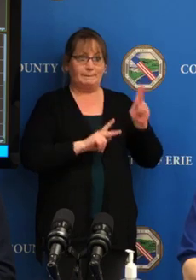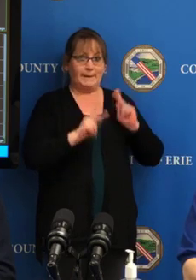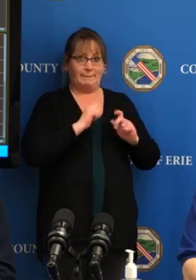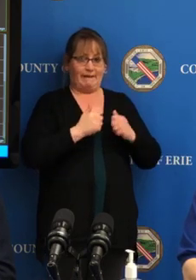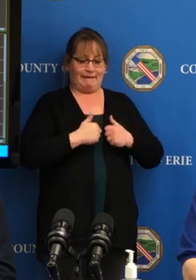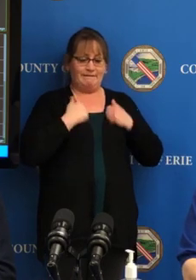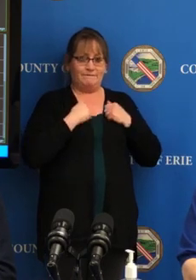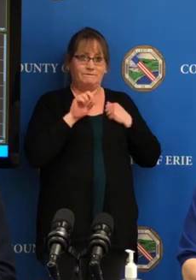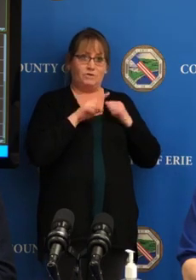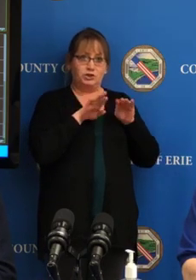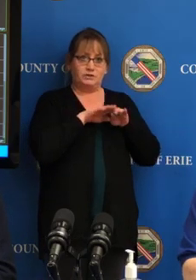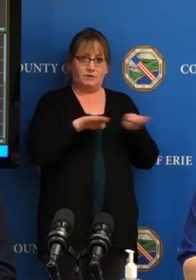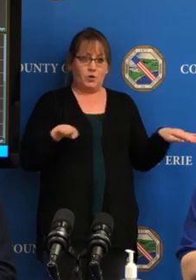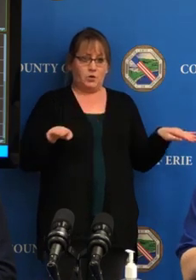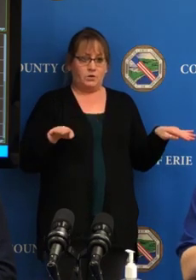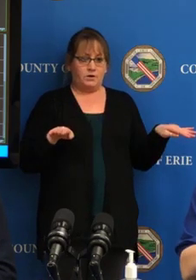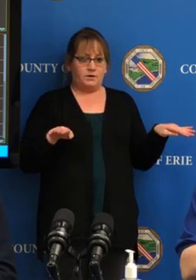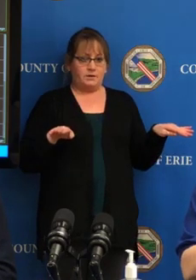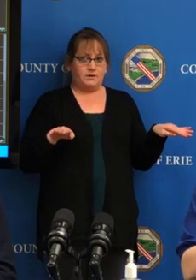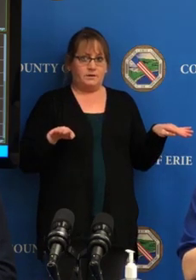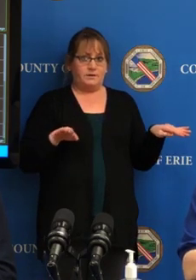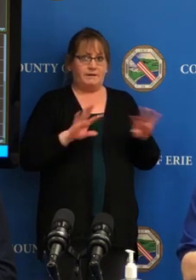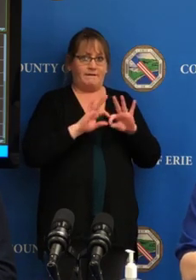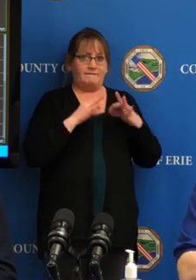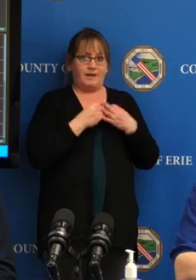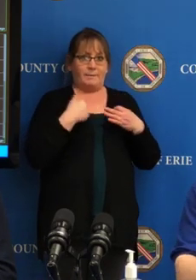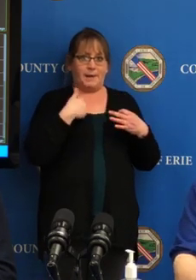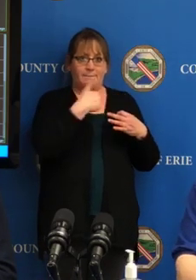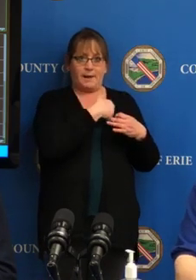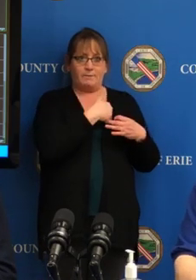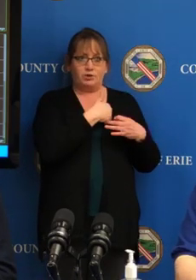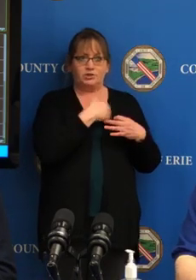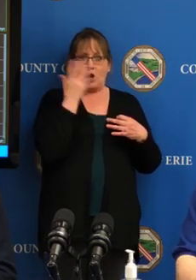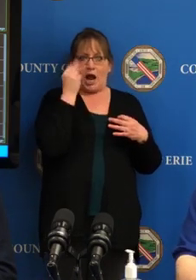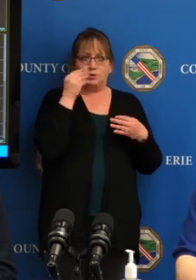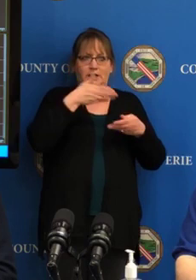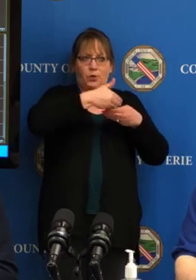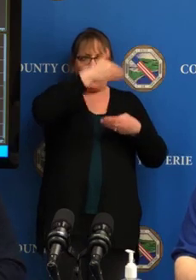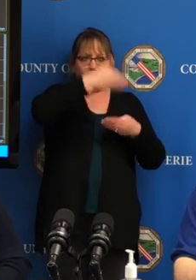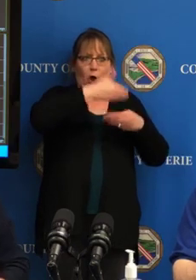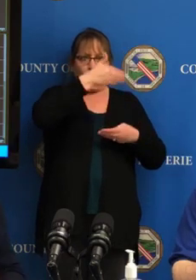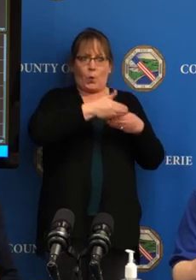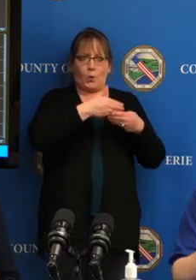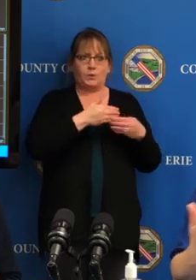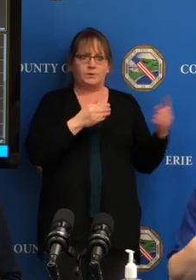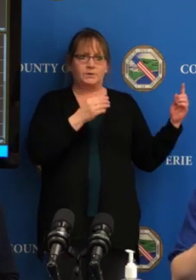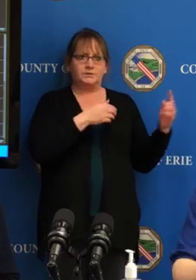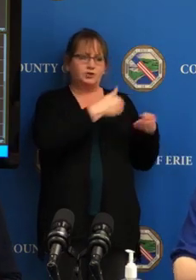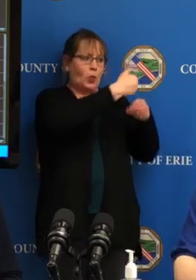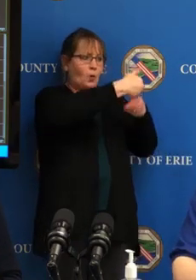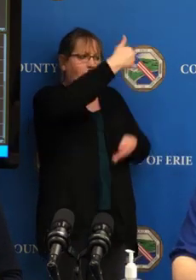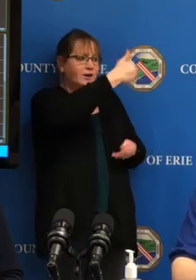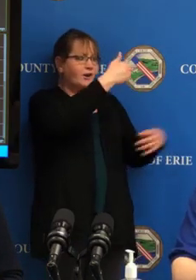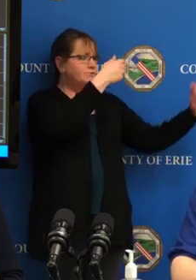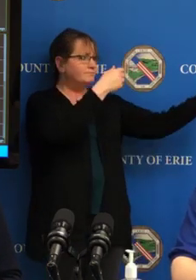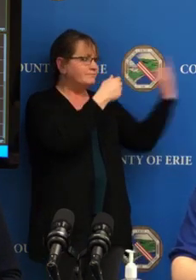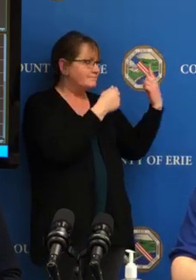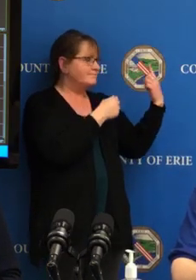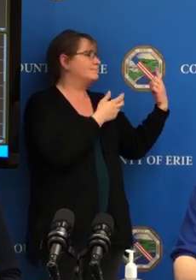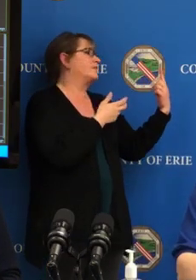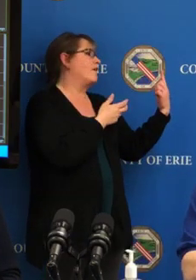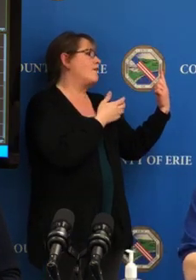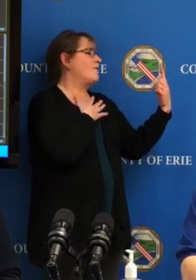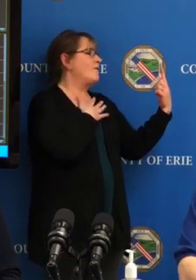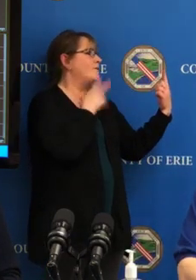first floor, they're having the family members come to just outside the window. So they're able to see each other that way, which is